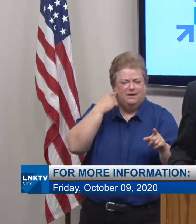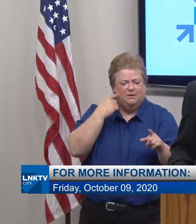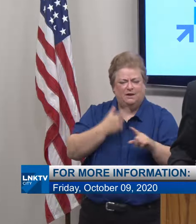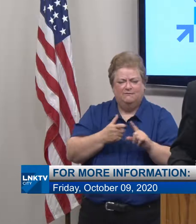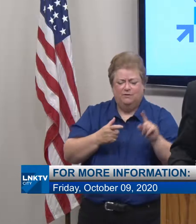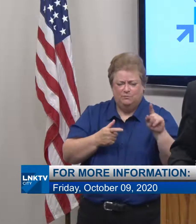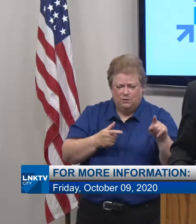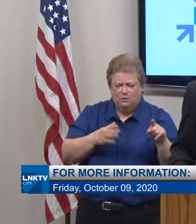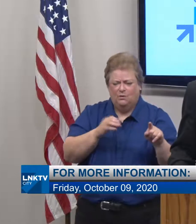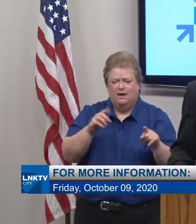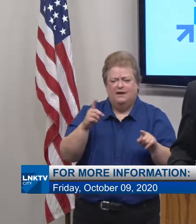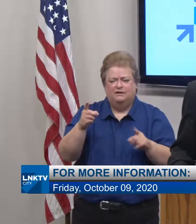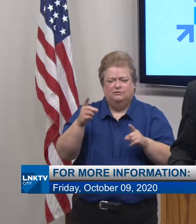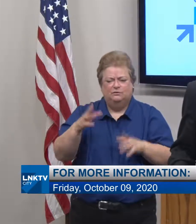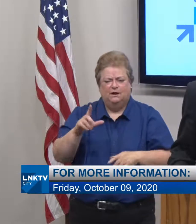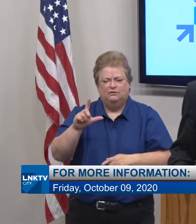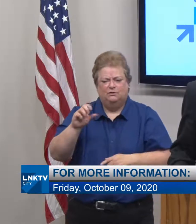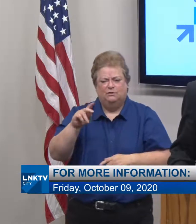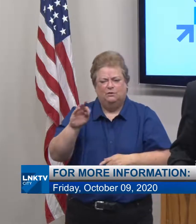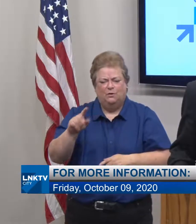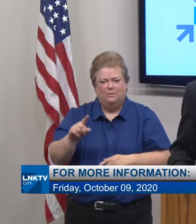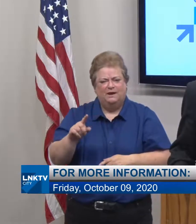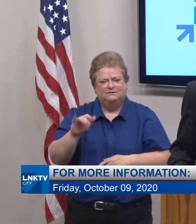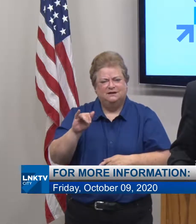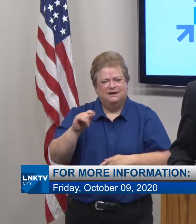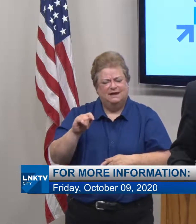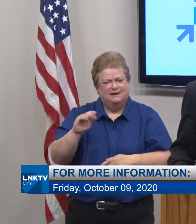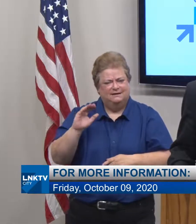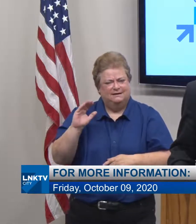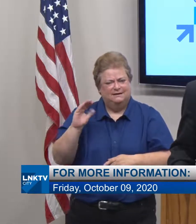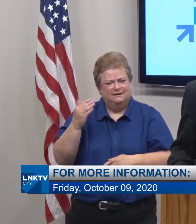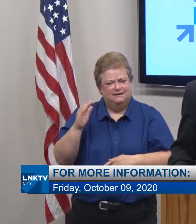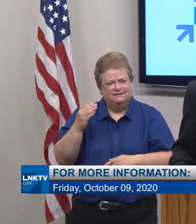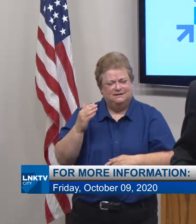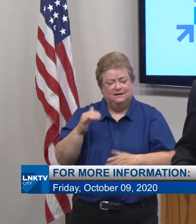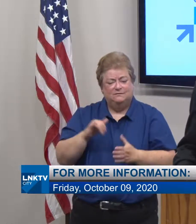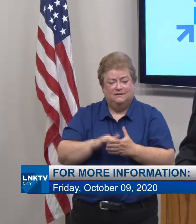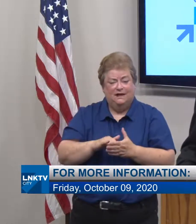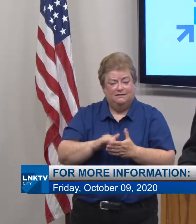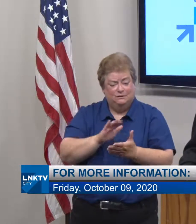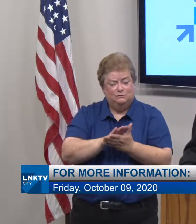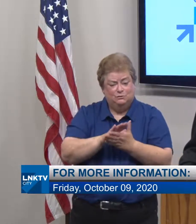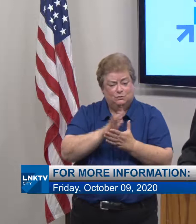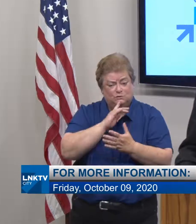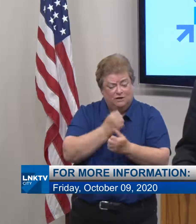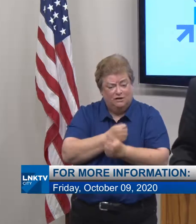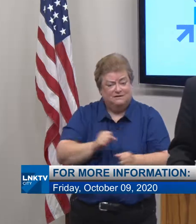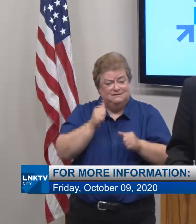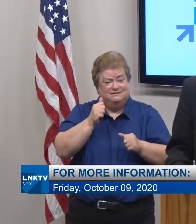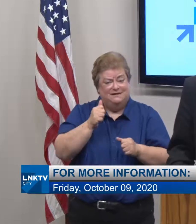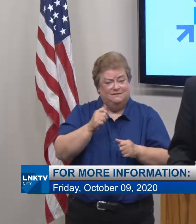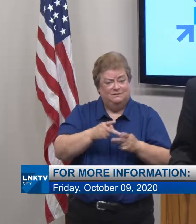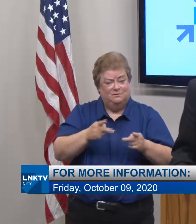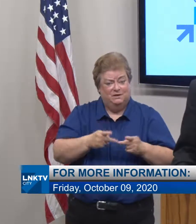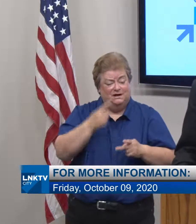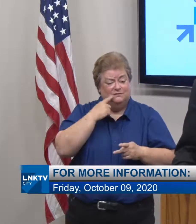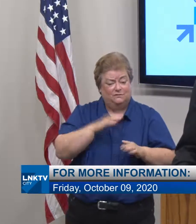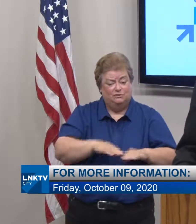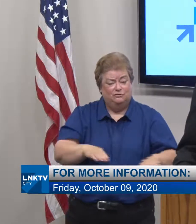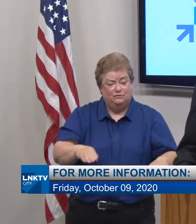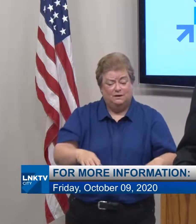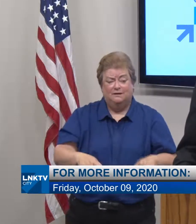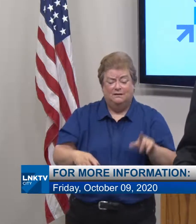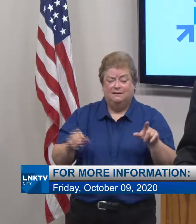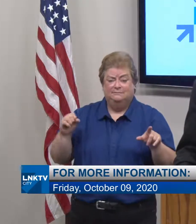yourself, really it's your belief that schools are the safest place for children, correct? Yeah, I think they are. I